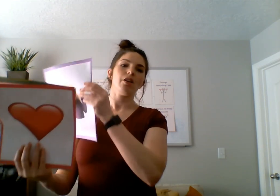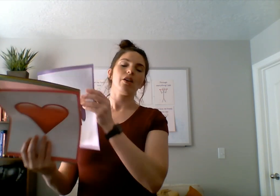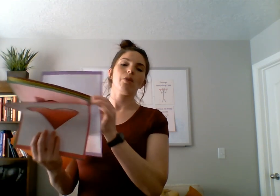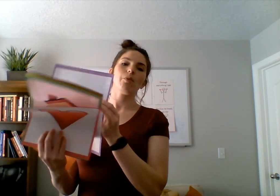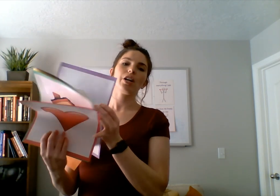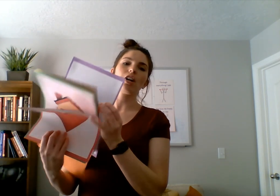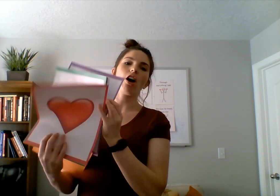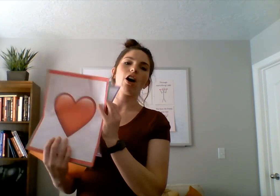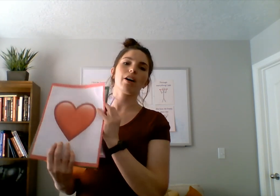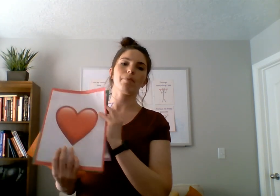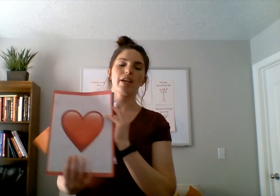What could a heart mean?